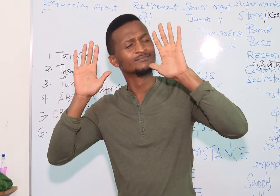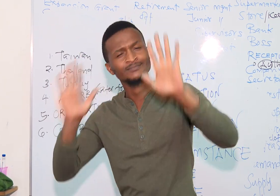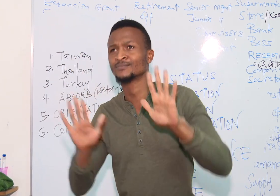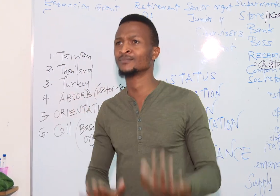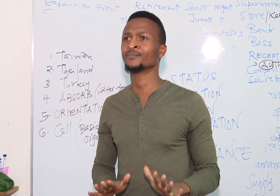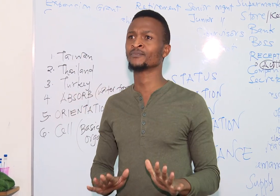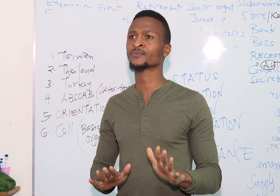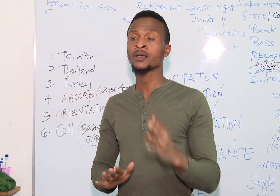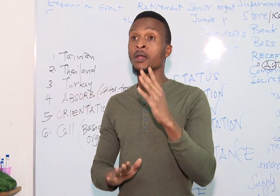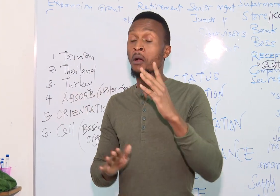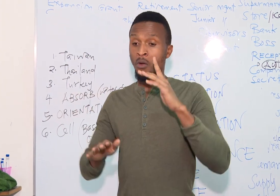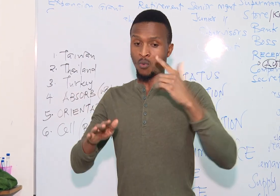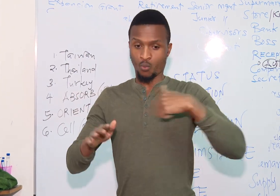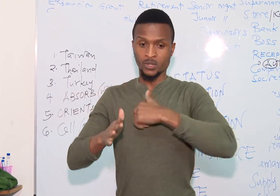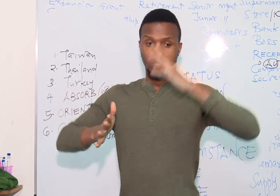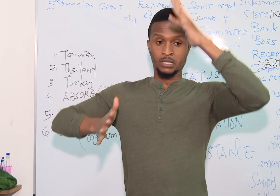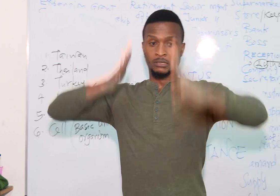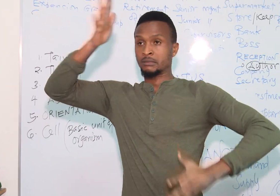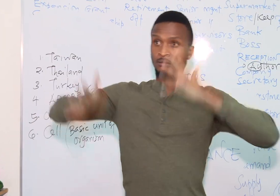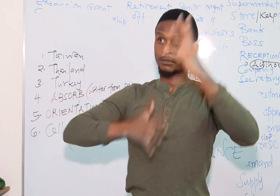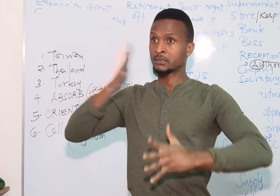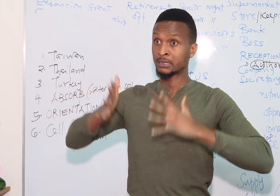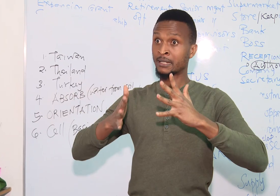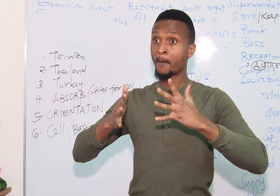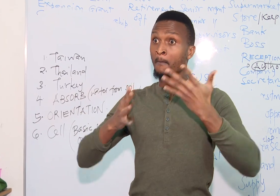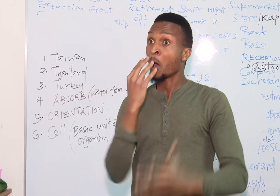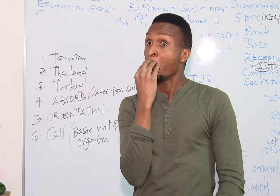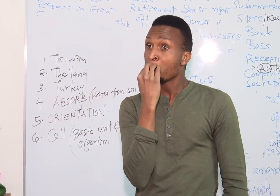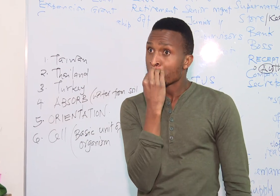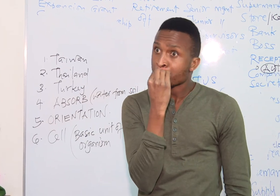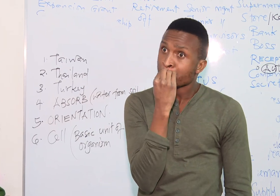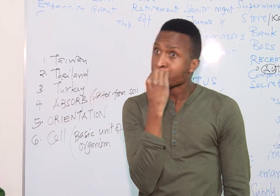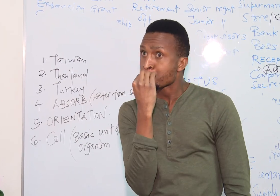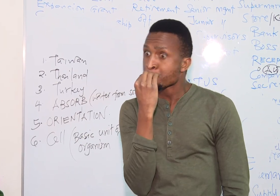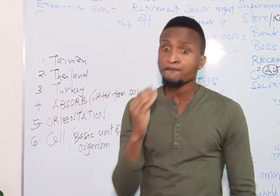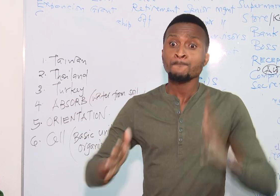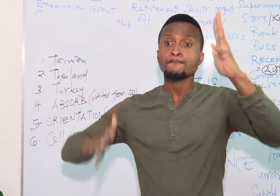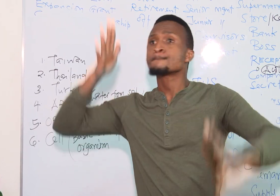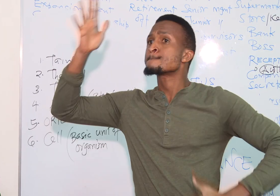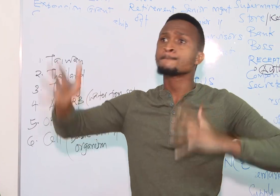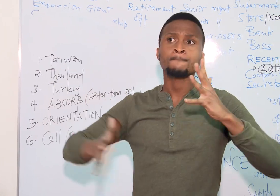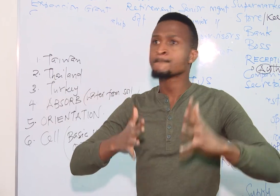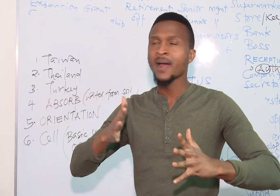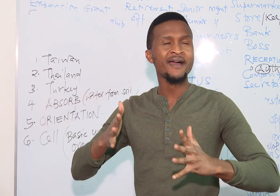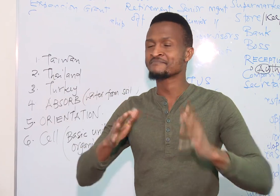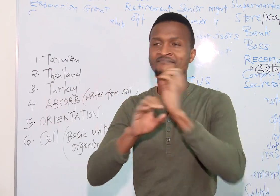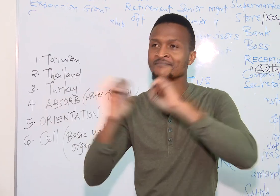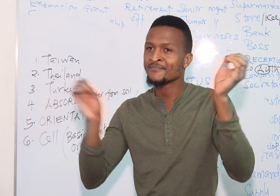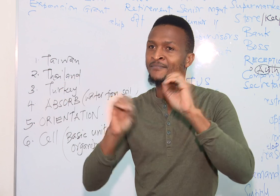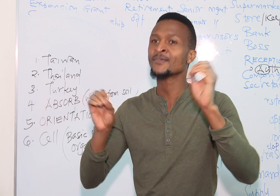lot of mouth movement which is very, very important. We sign, but we don't cover our mouths. We can't sign while covering our mouths.